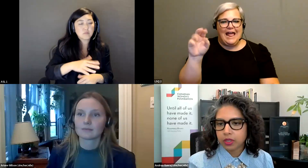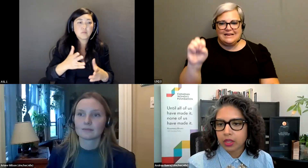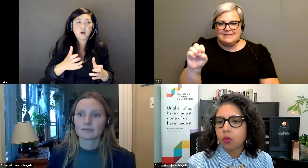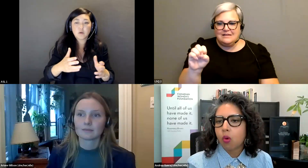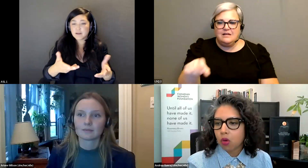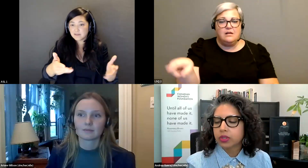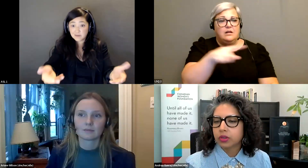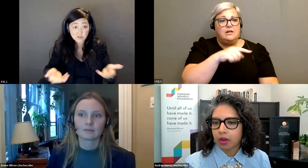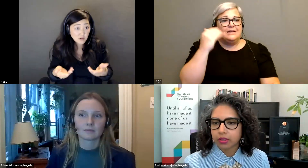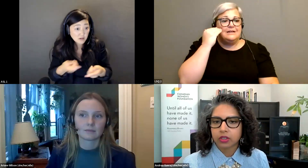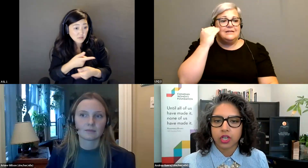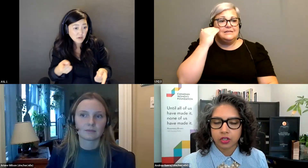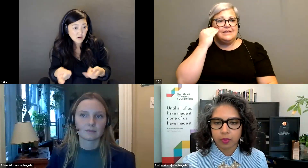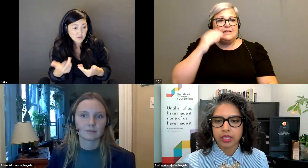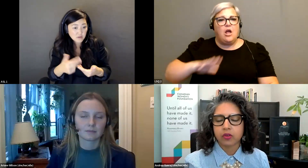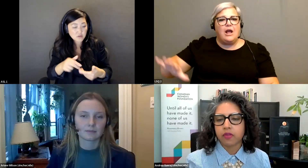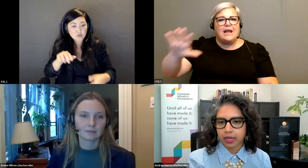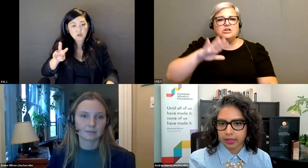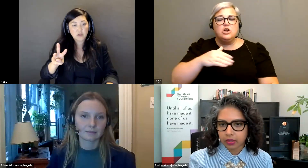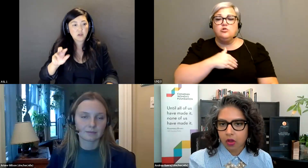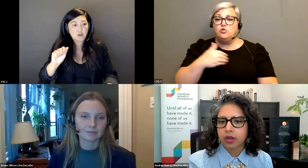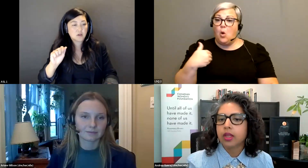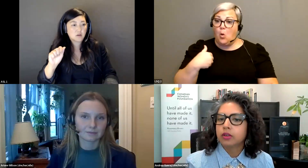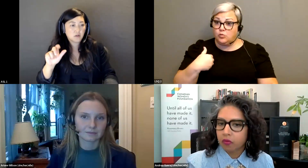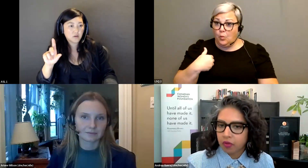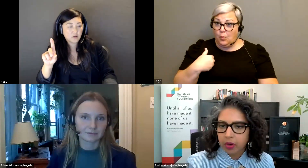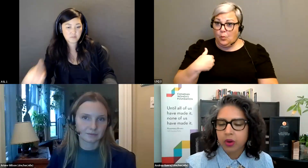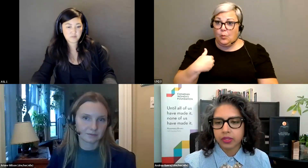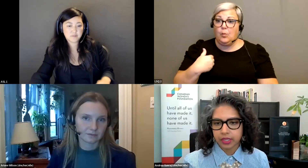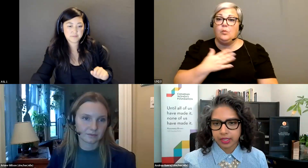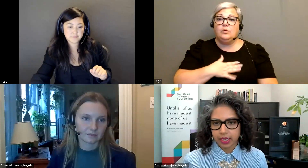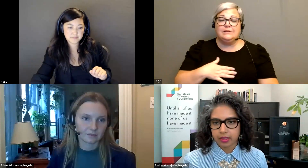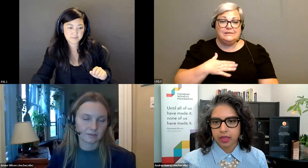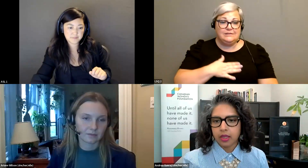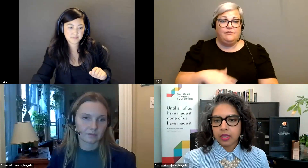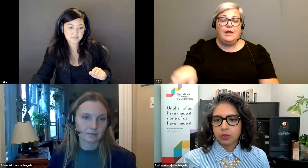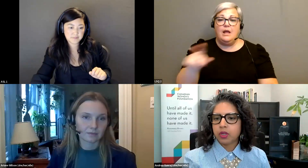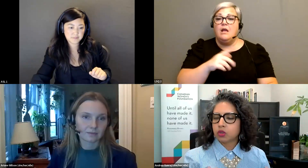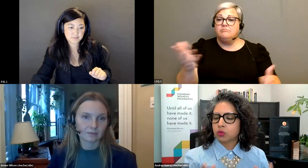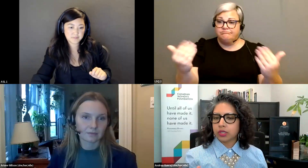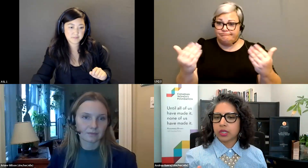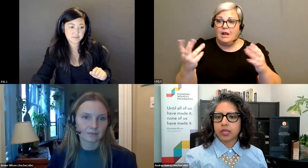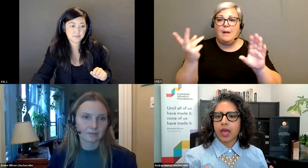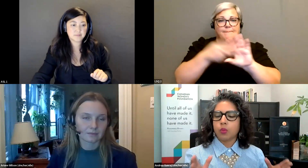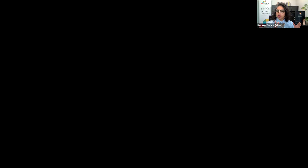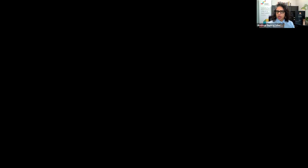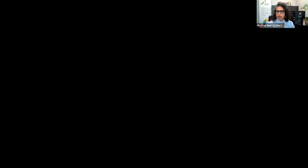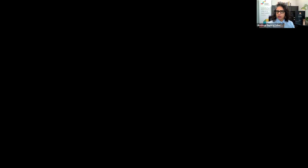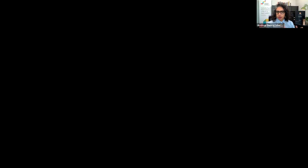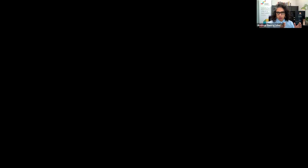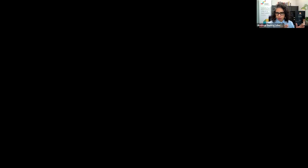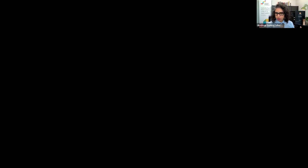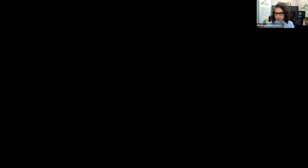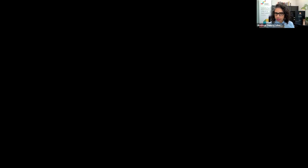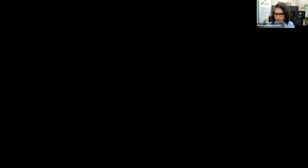you to attend the Walrus Talks Gender-Based Violence on November the 16th. Speakers will discuss how we